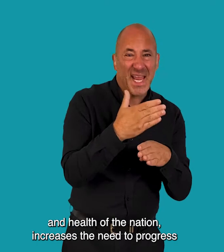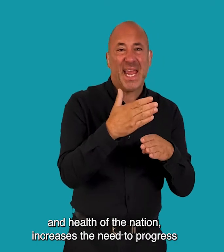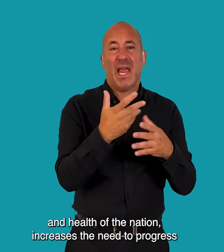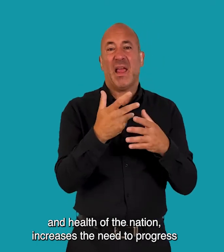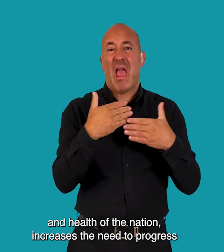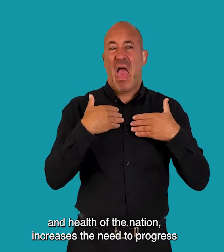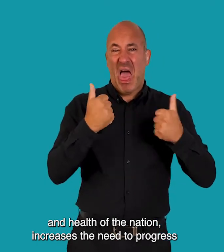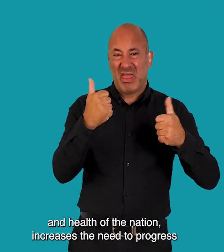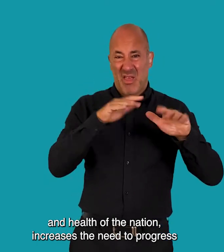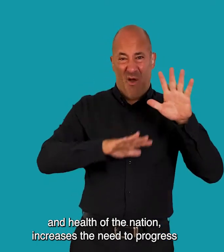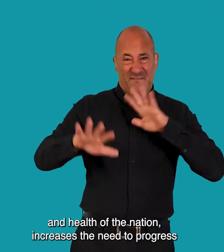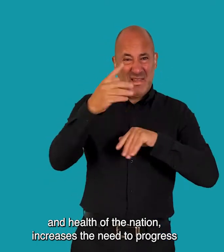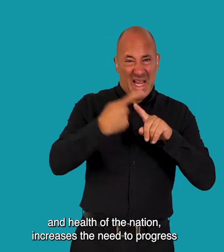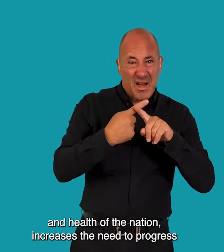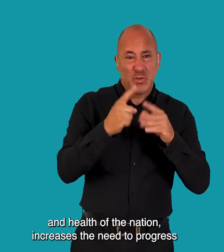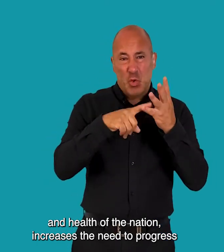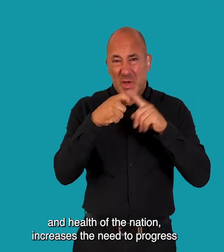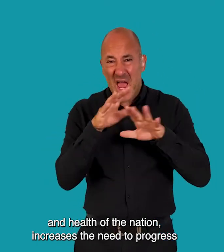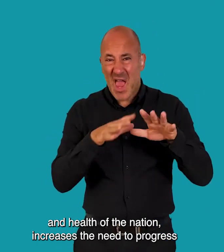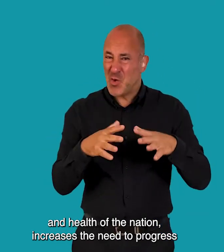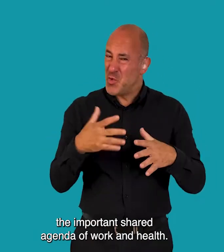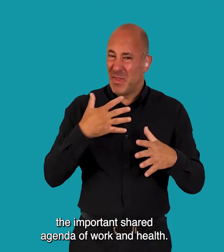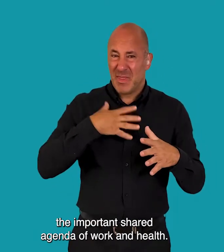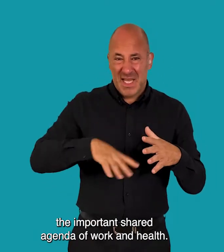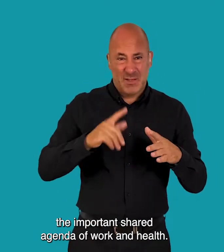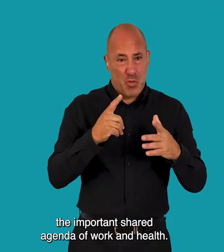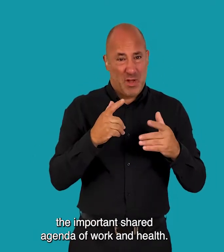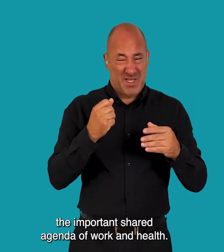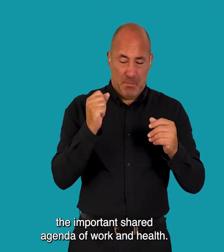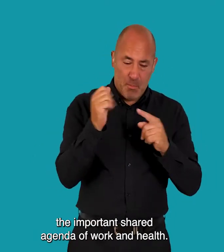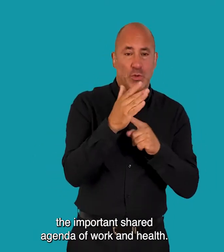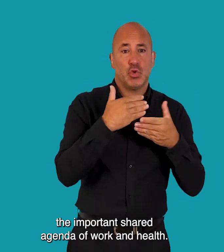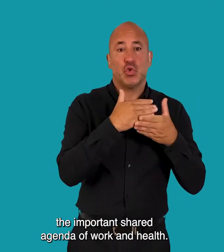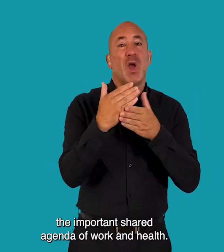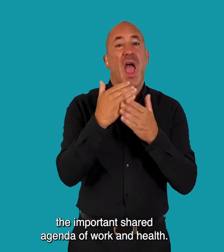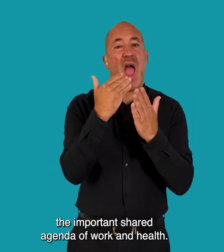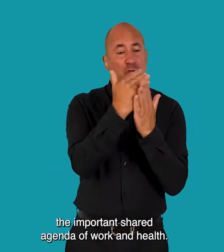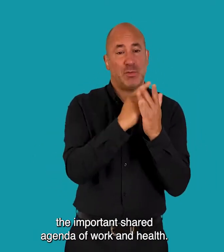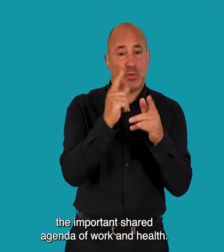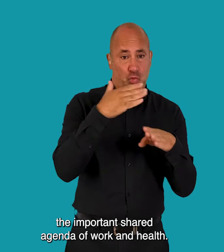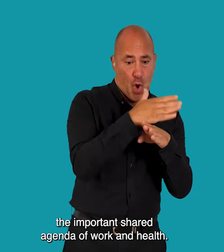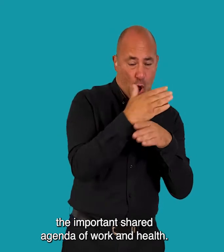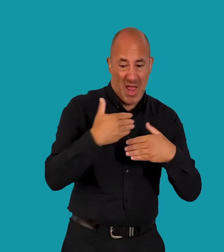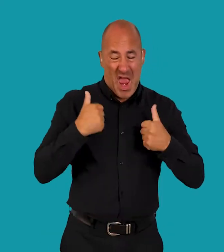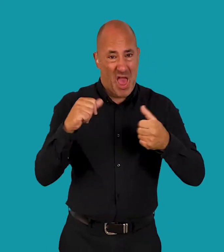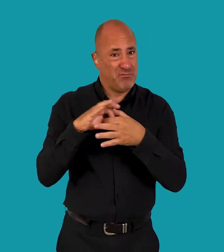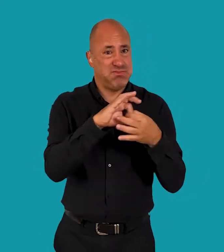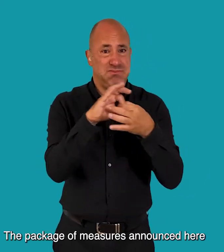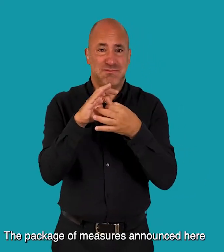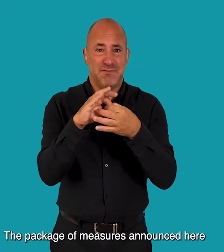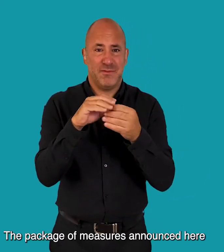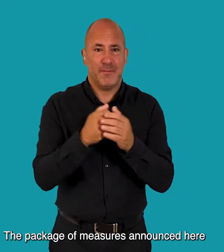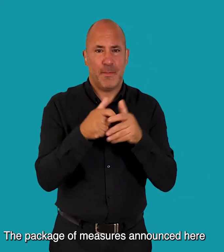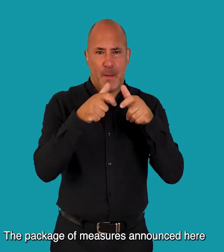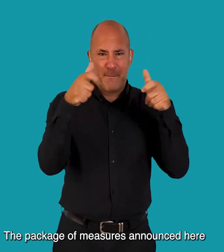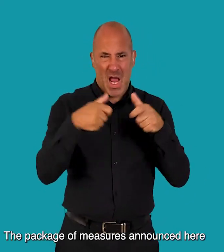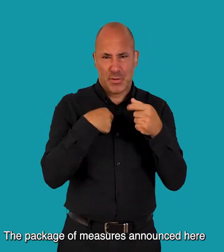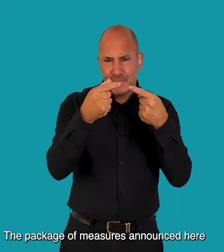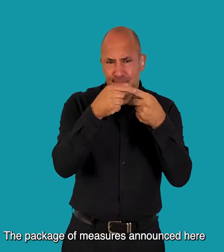nation, increases the need to progress the important shared agenda of work and health. The package of measures announced